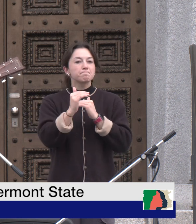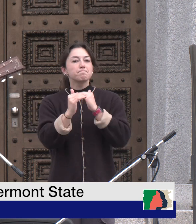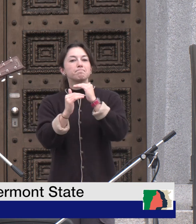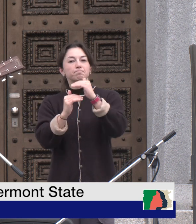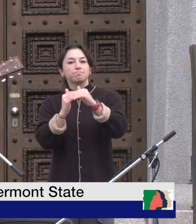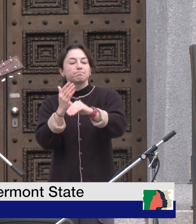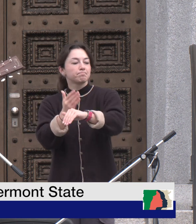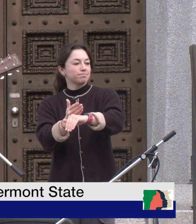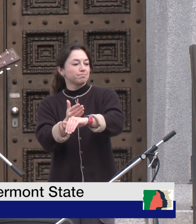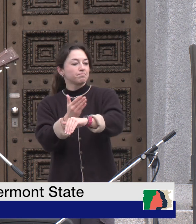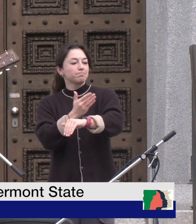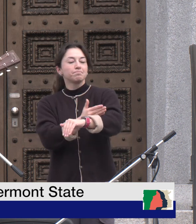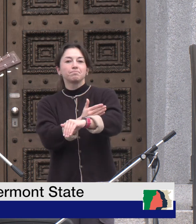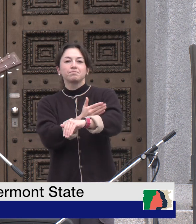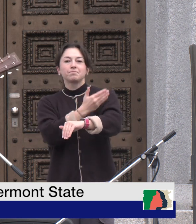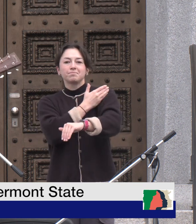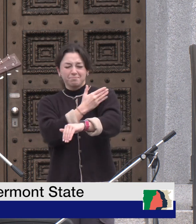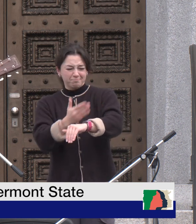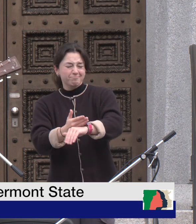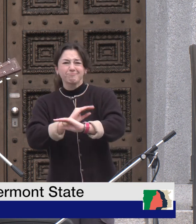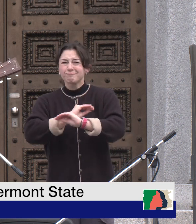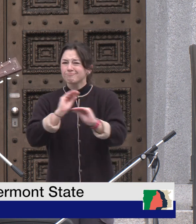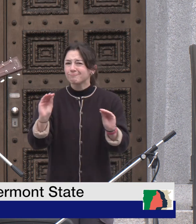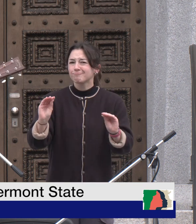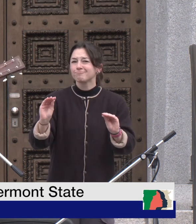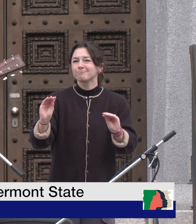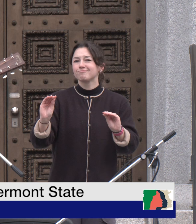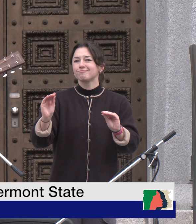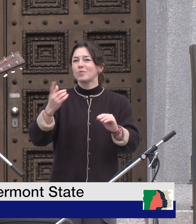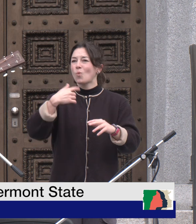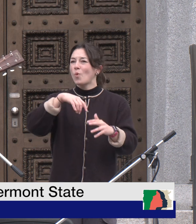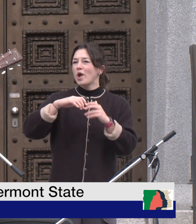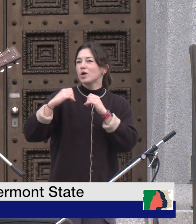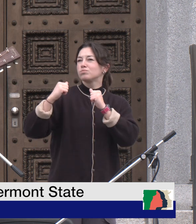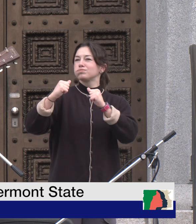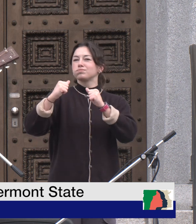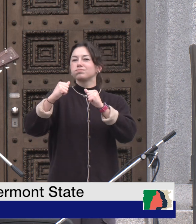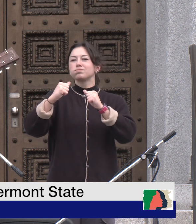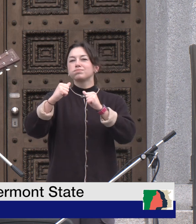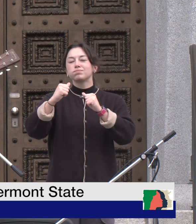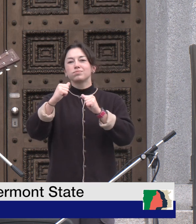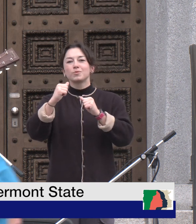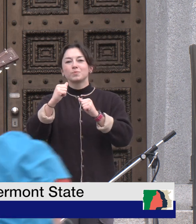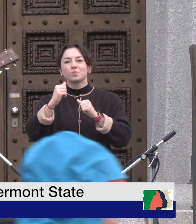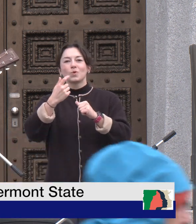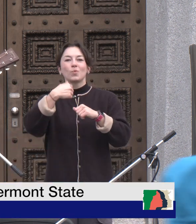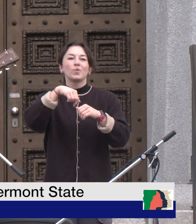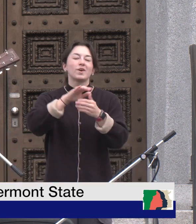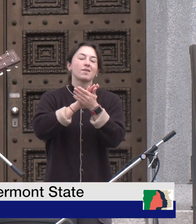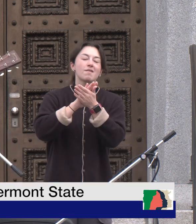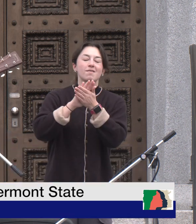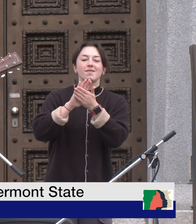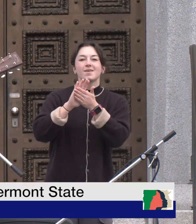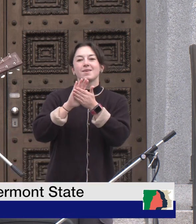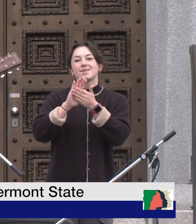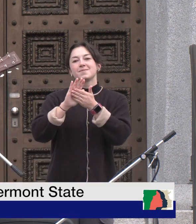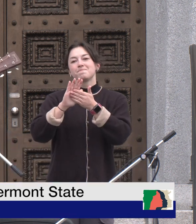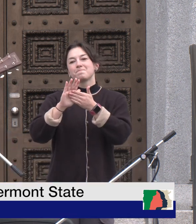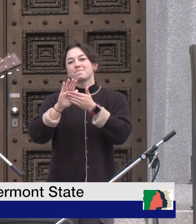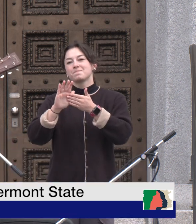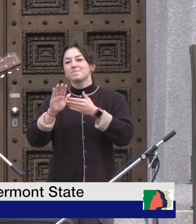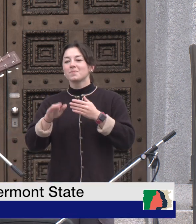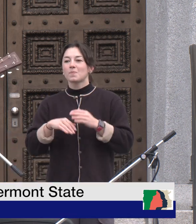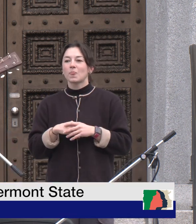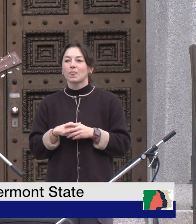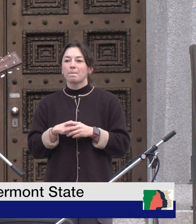forward. We are not going back. We are stronger than that. We are kinder than